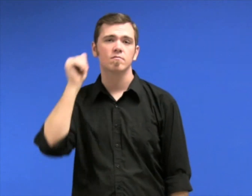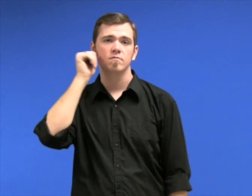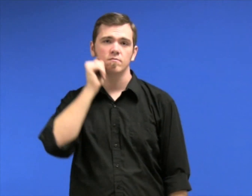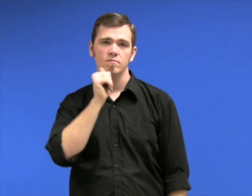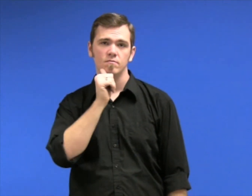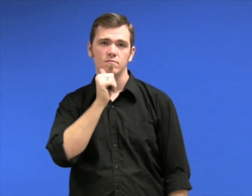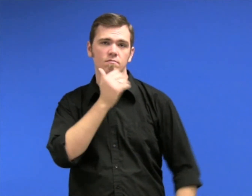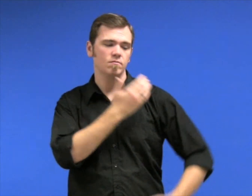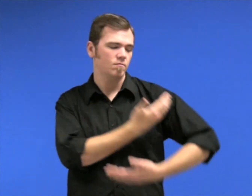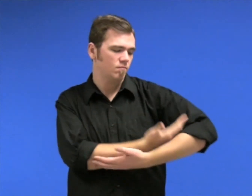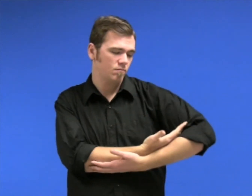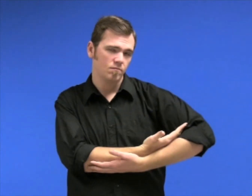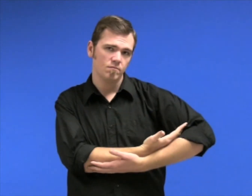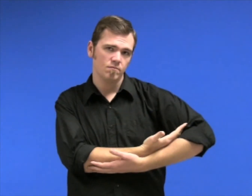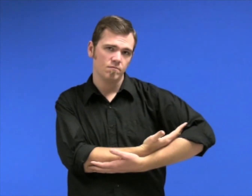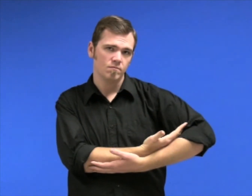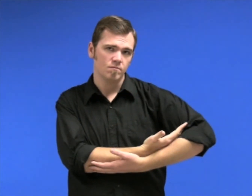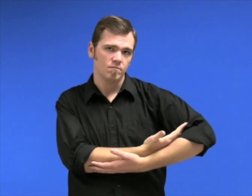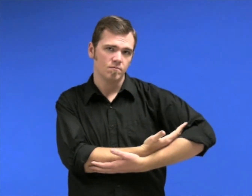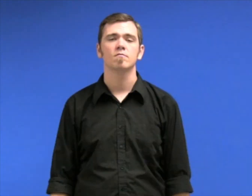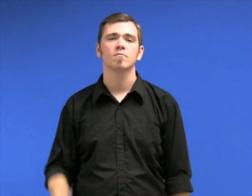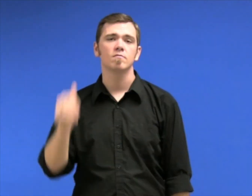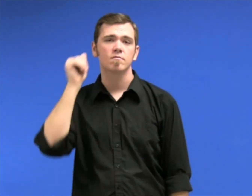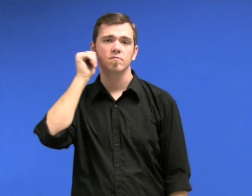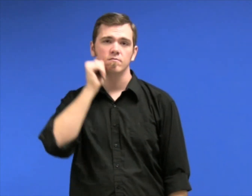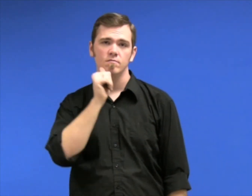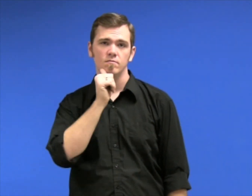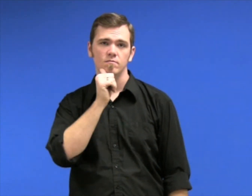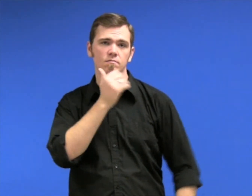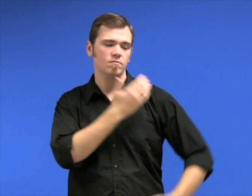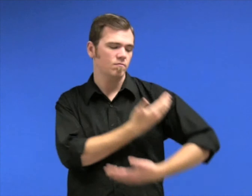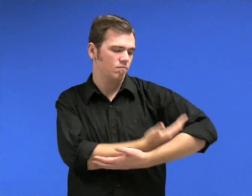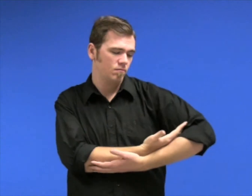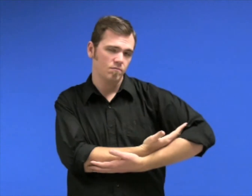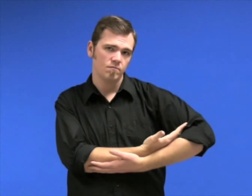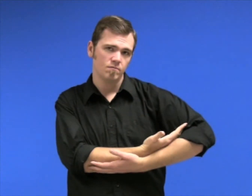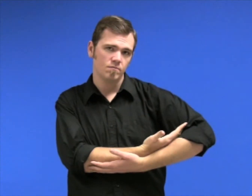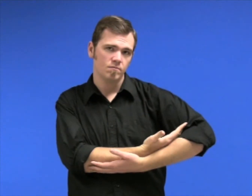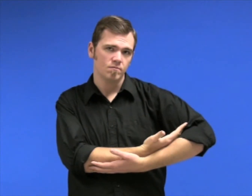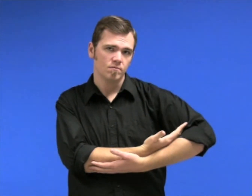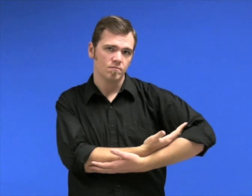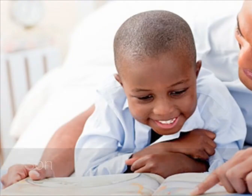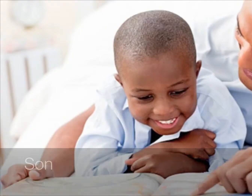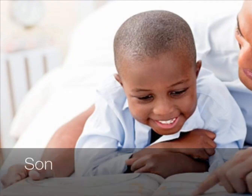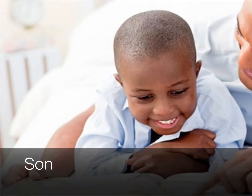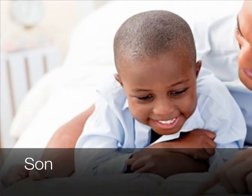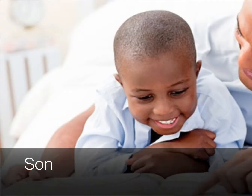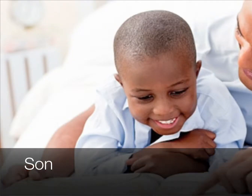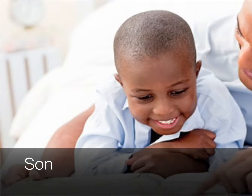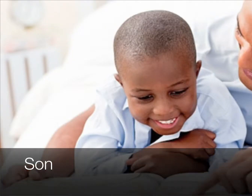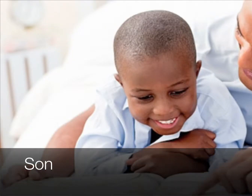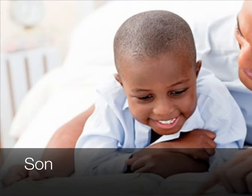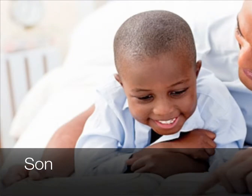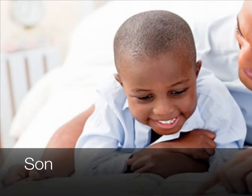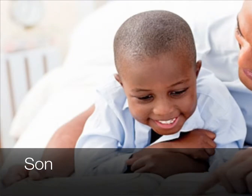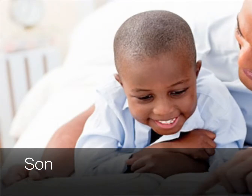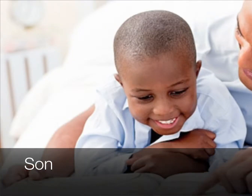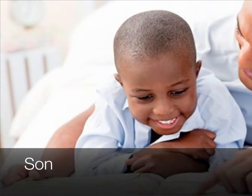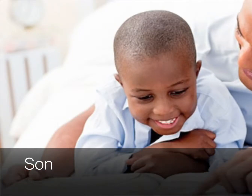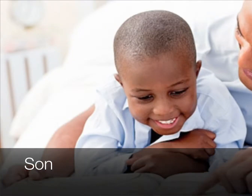You sign girl, baby. So, daughter. So, can anyone guess what